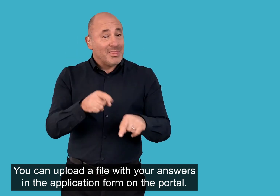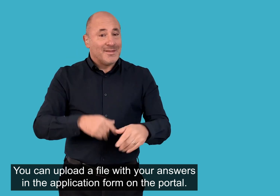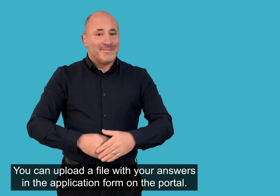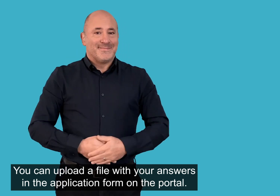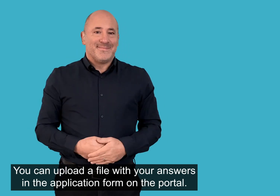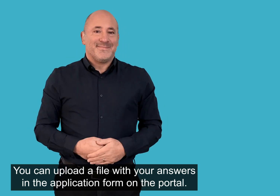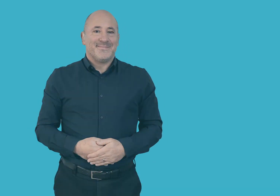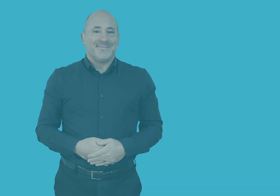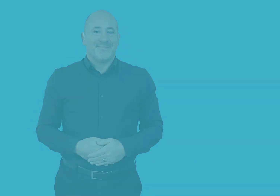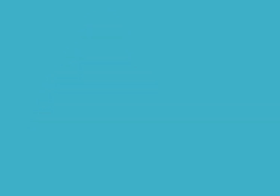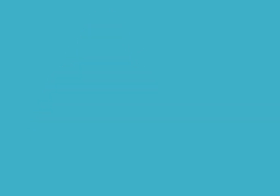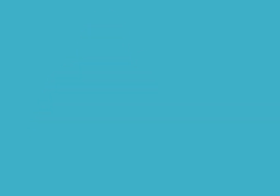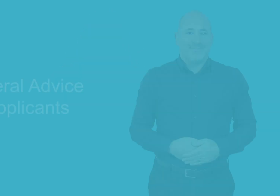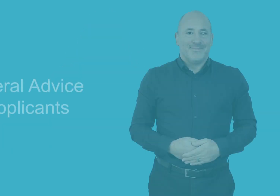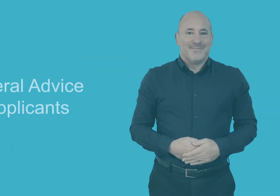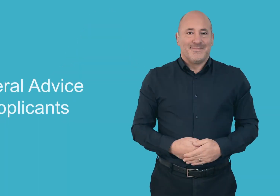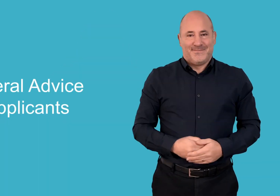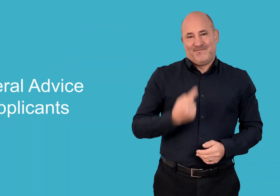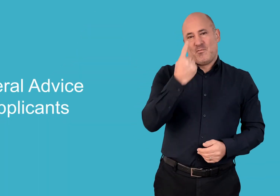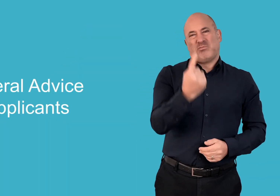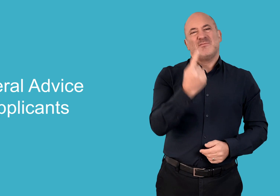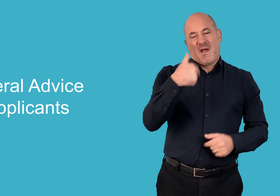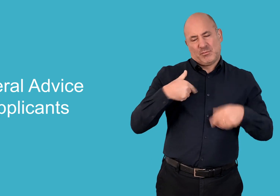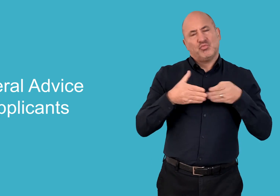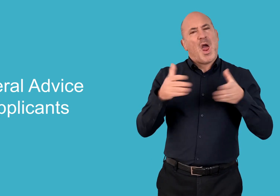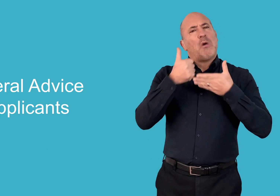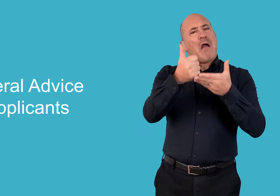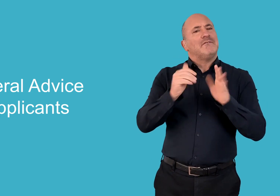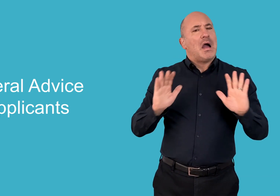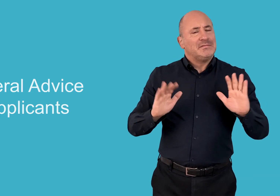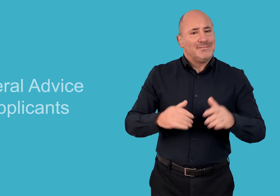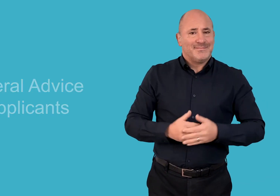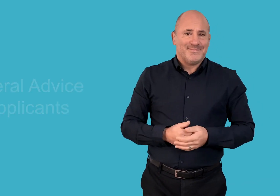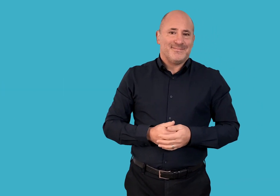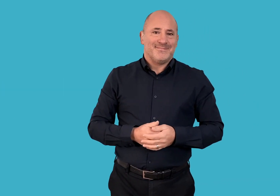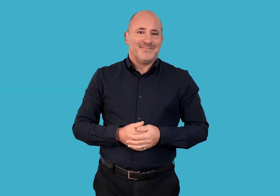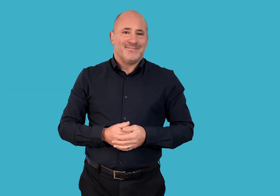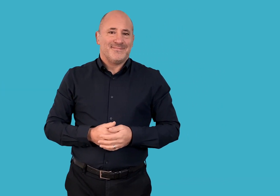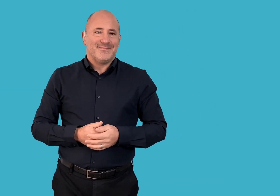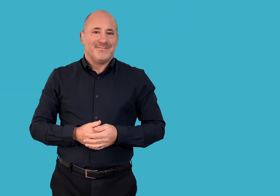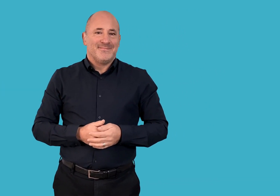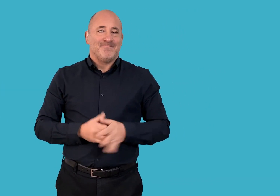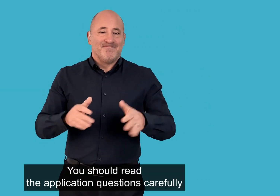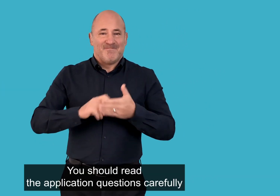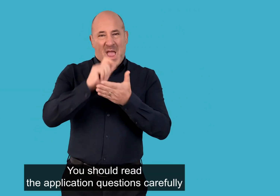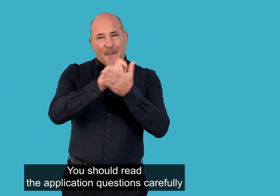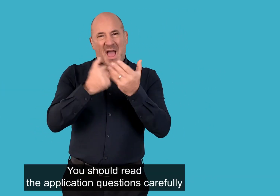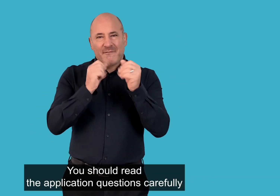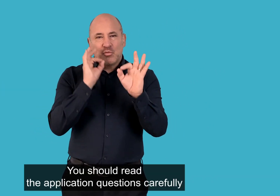on the portal. General advice for applicants. You should read